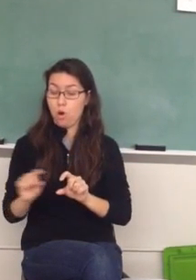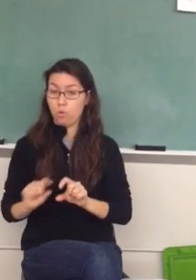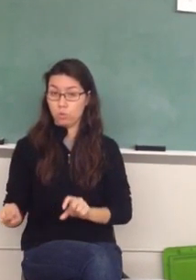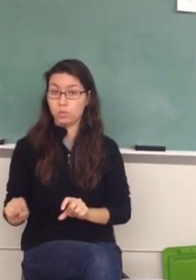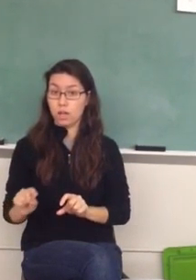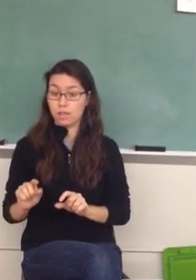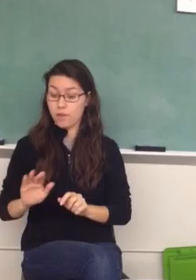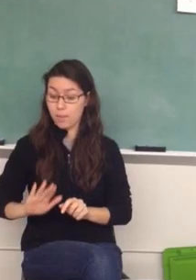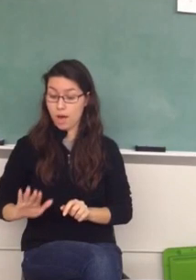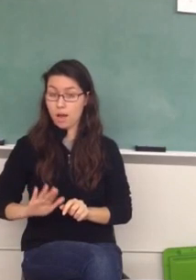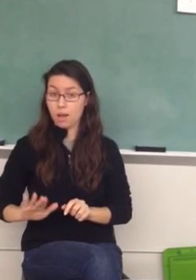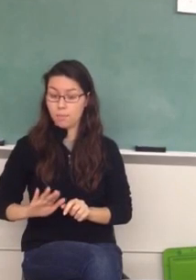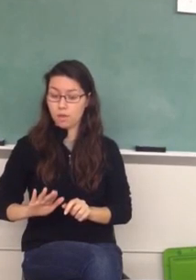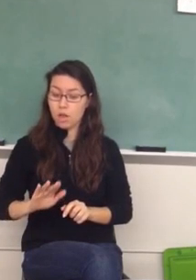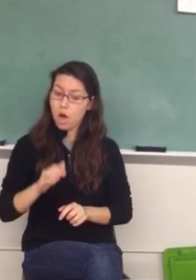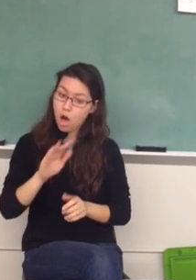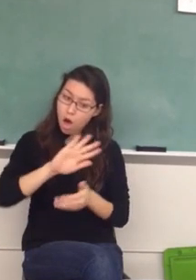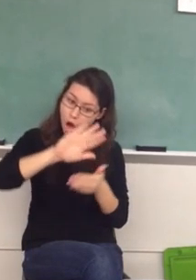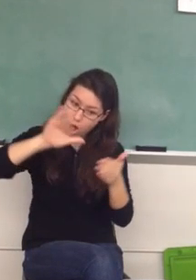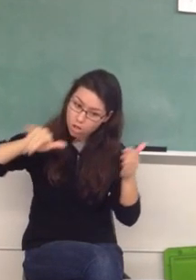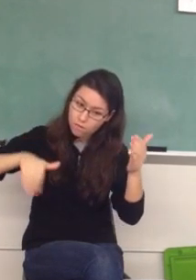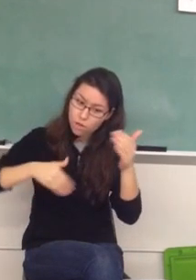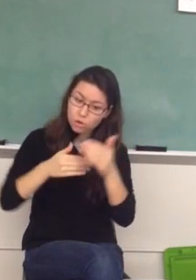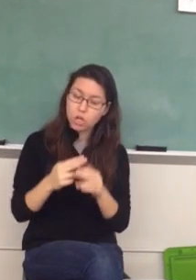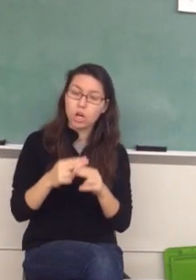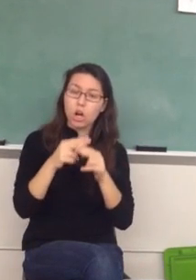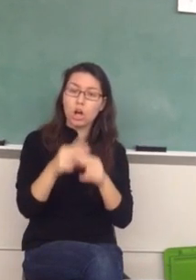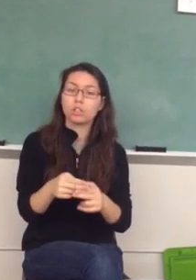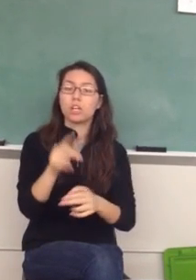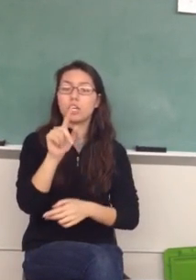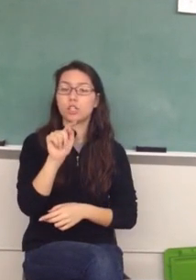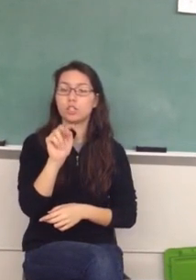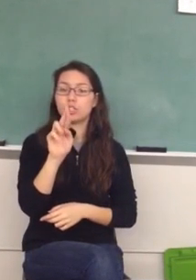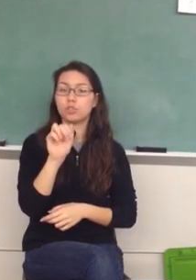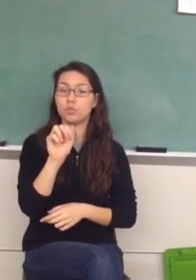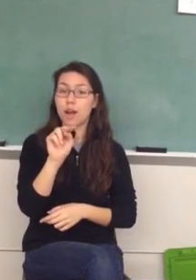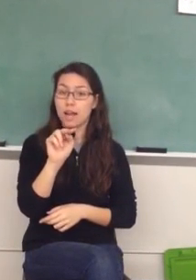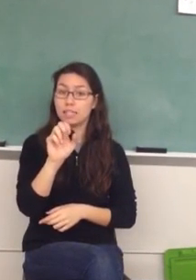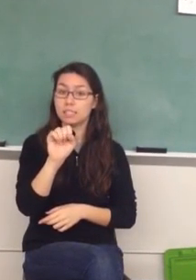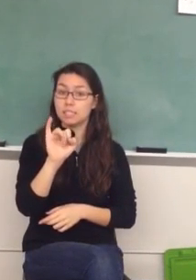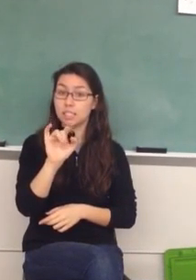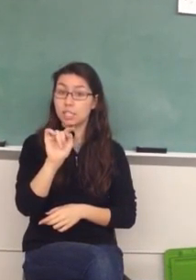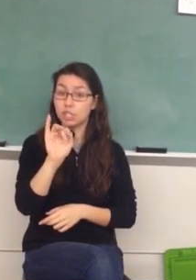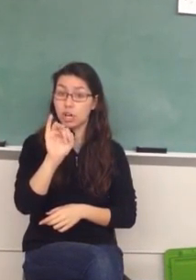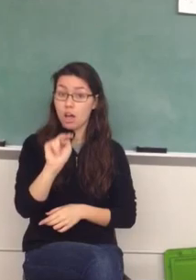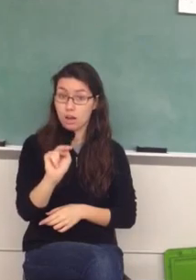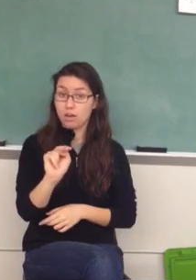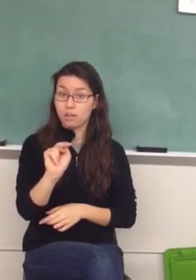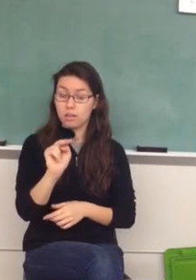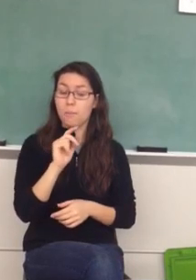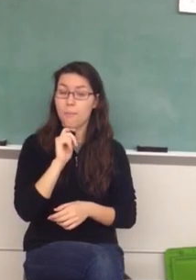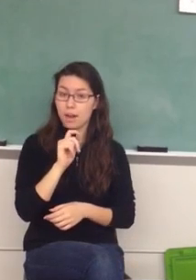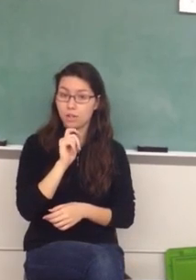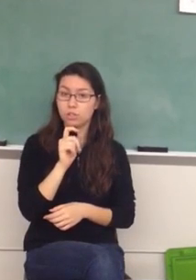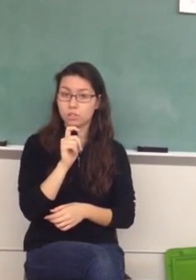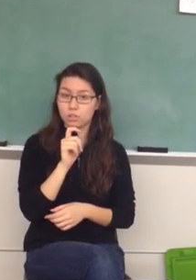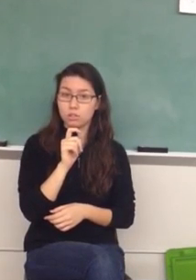all called transition metals. So groups 3 to 12 plus the lanthanides and actinides are called transition